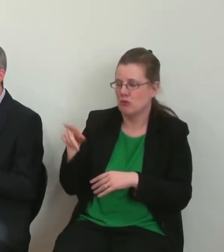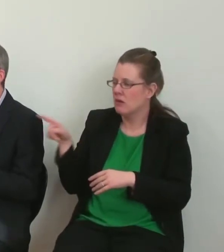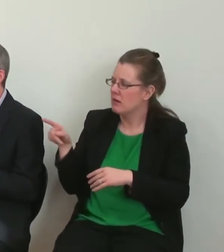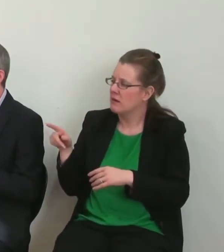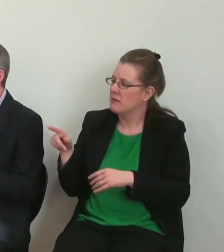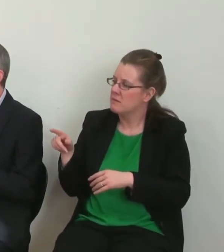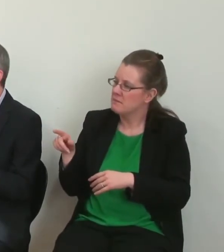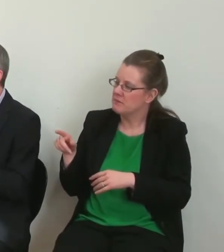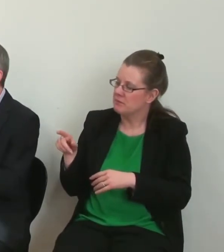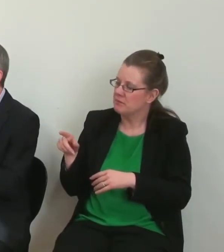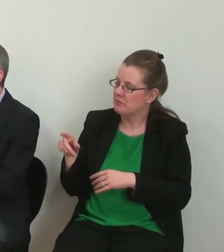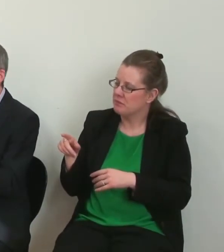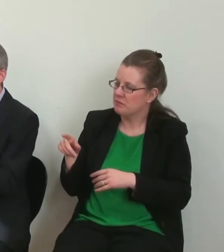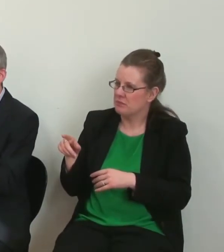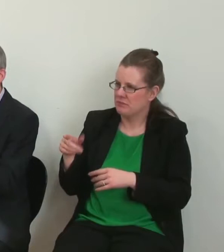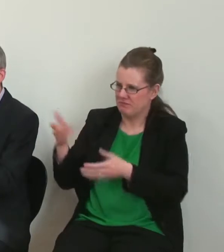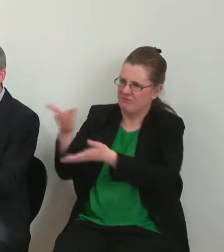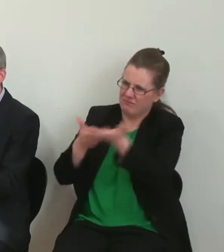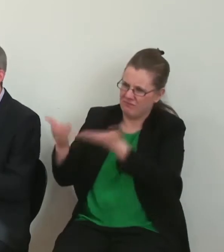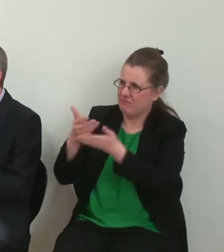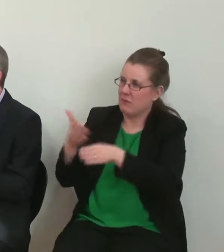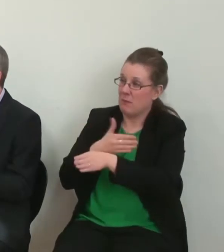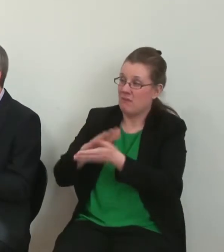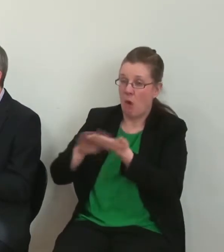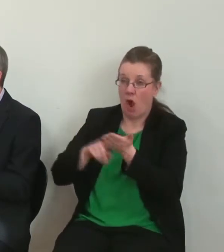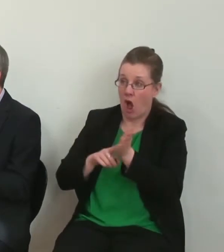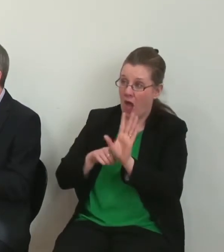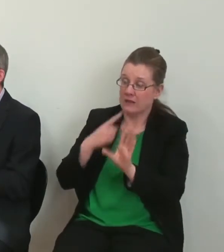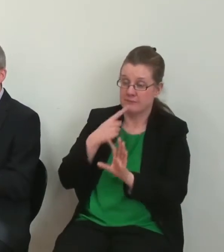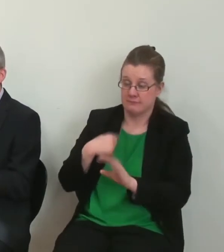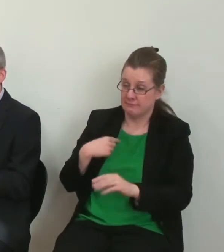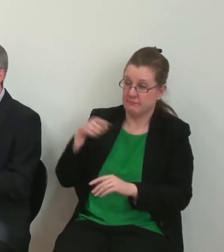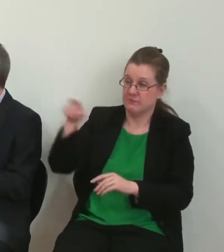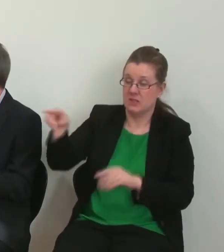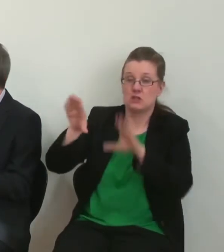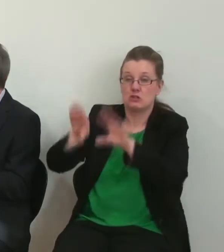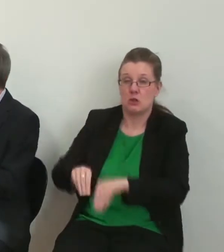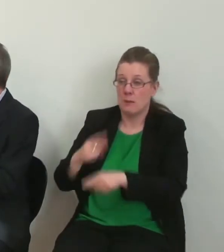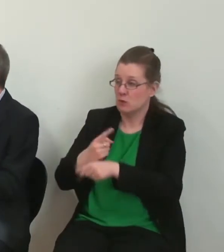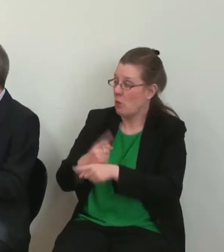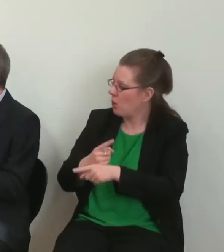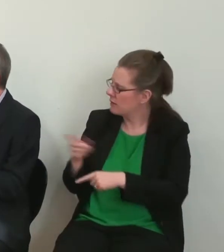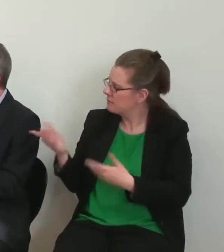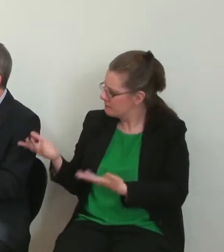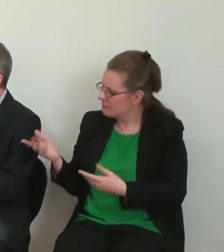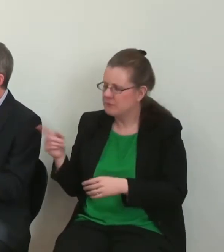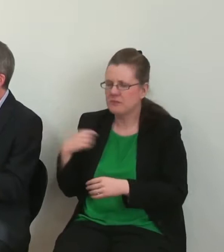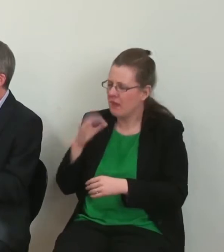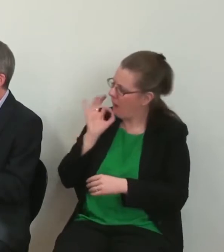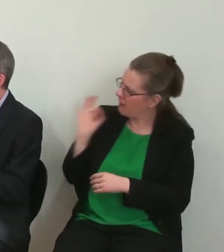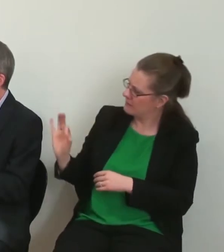is coming to, before Holly gives us the next signal to stop talking, but why